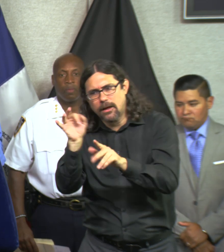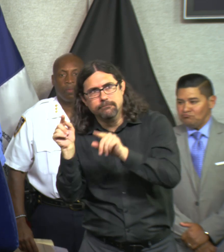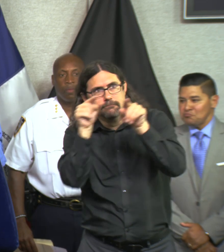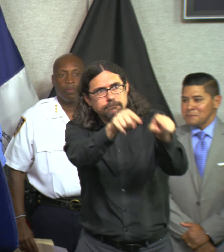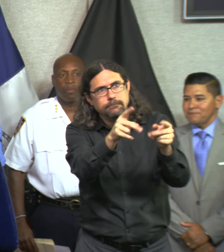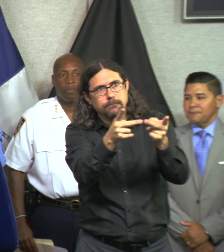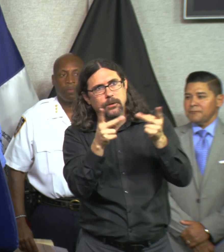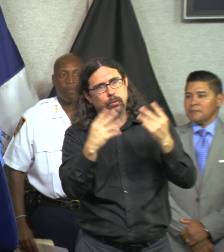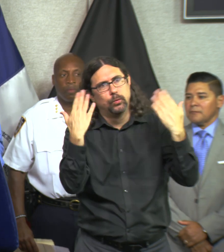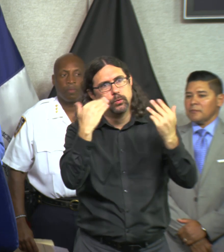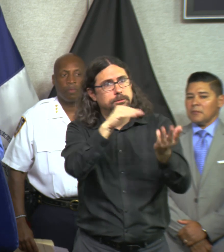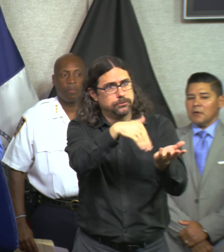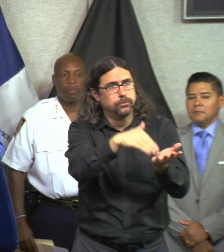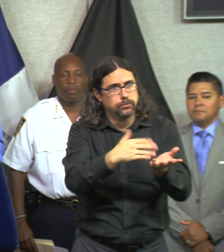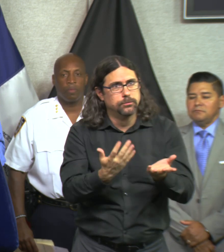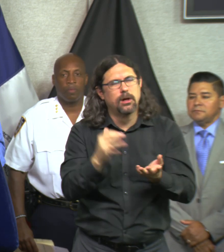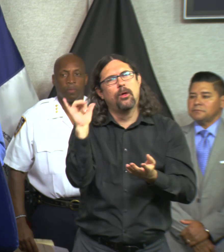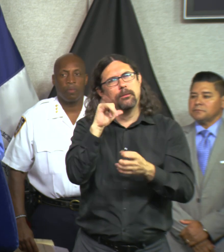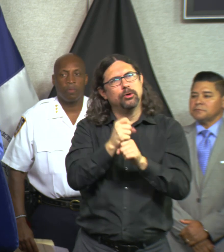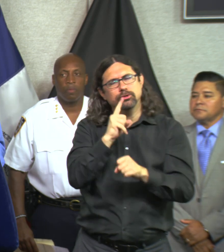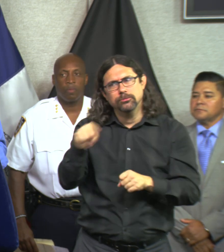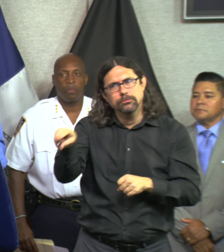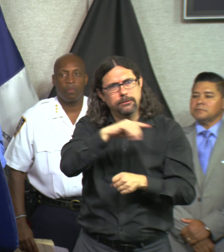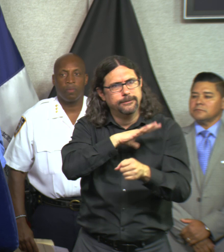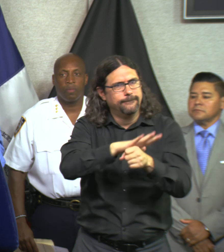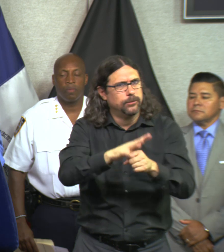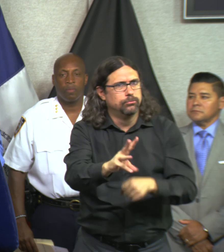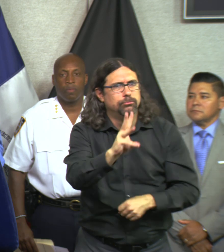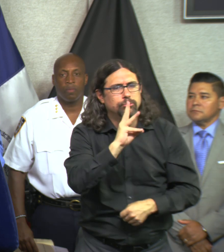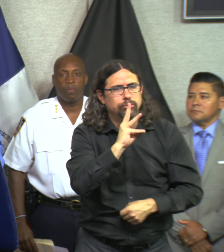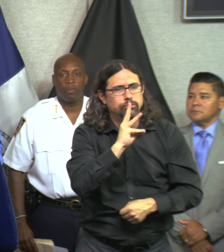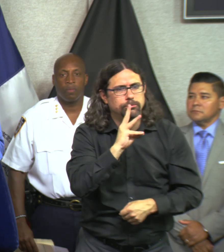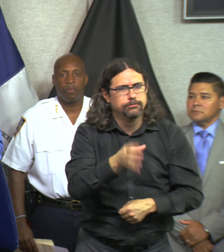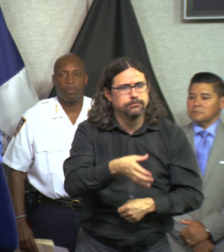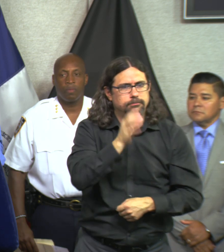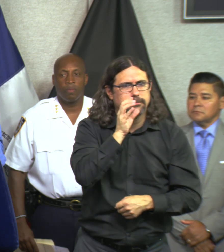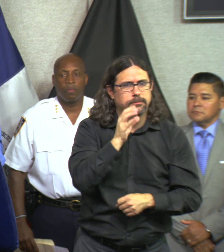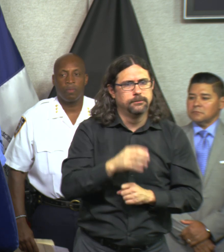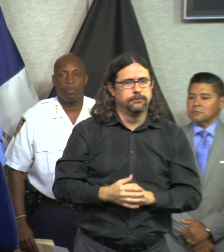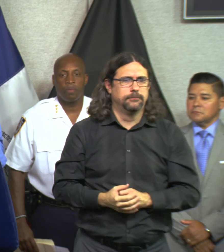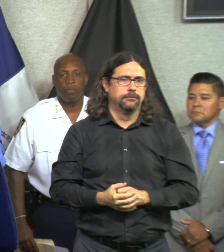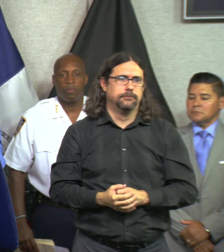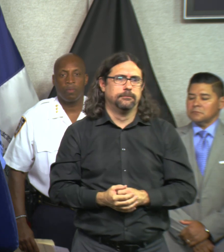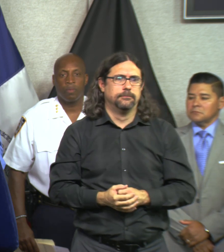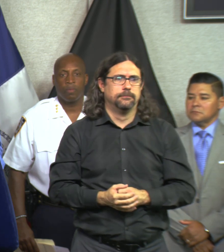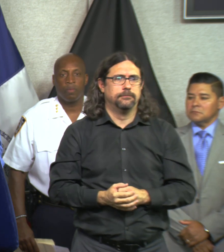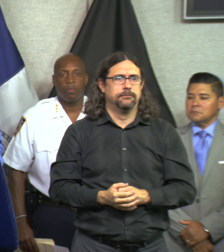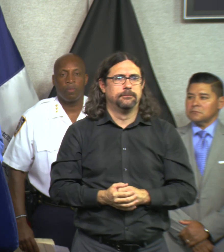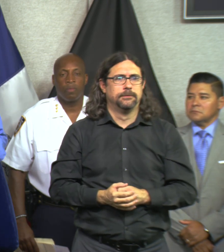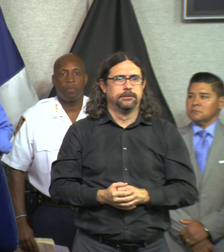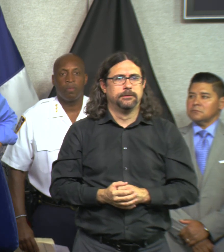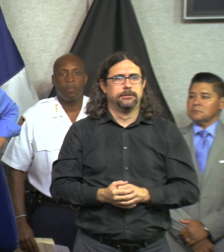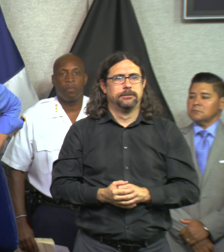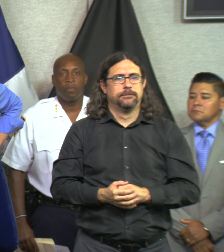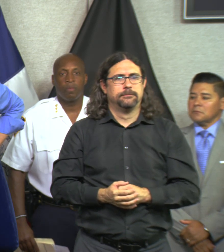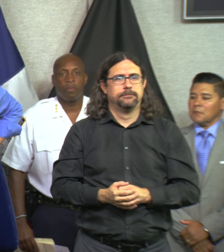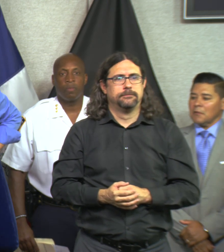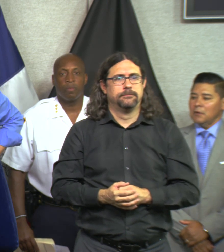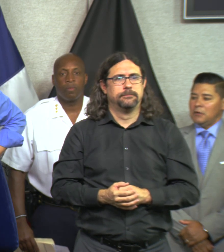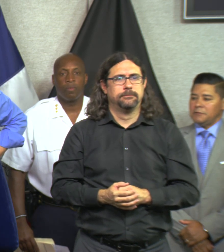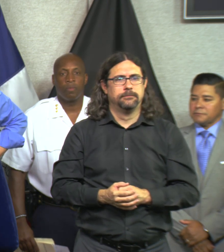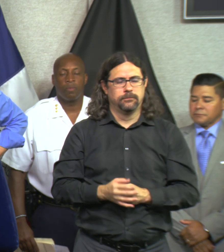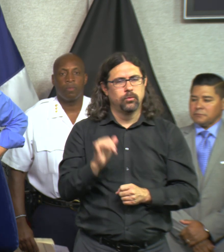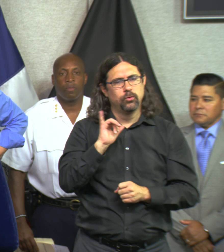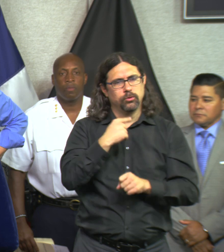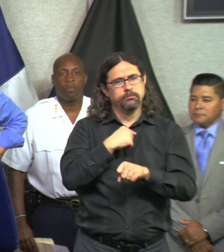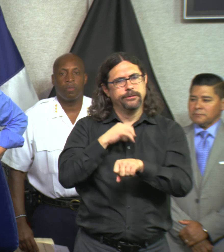And we will be doing, you'll hear about in a moment, of course, outreach particularly to make sure that homeless folks are in a place that's